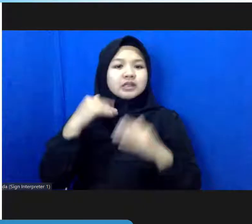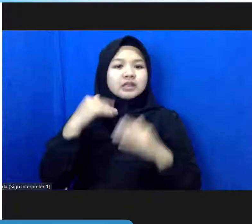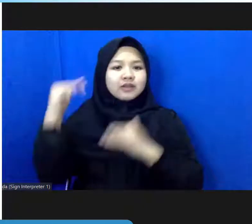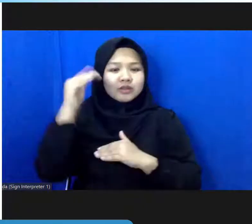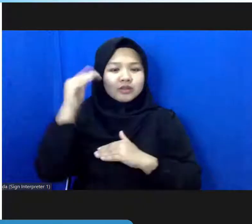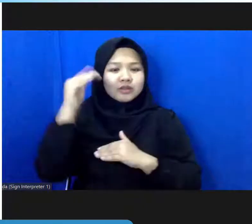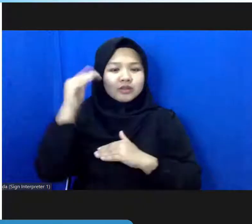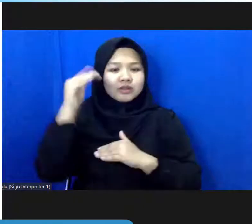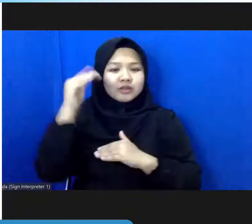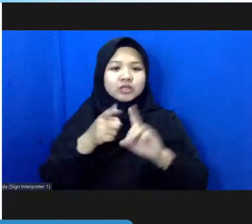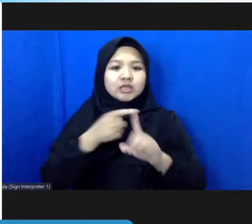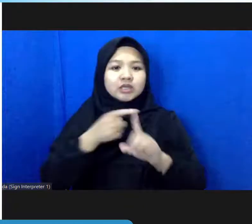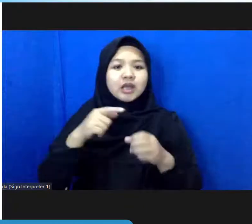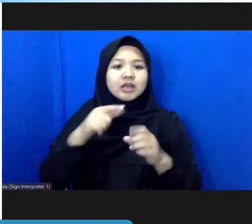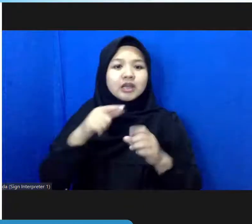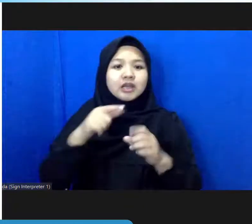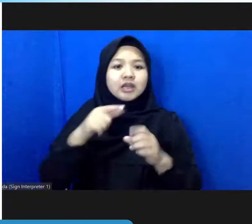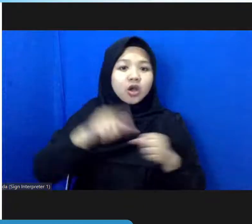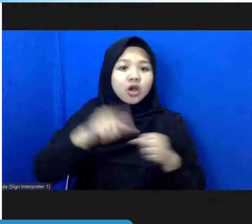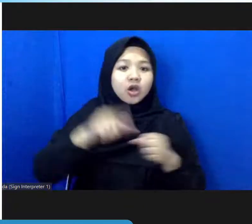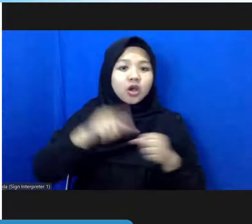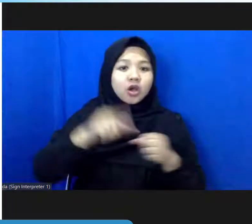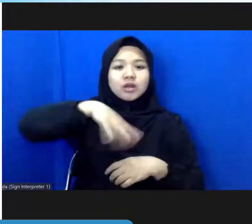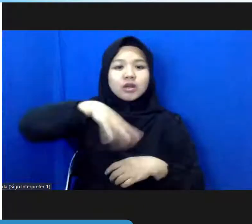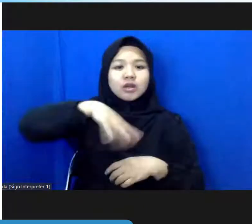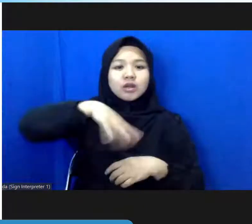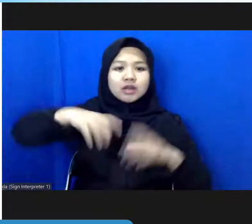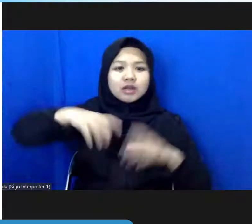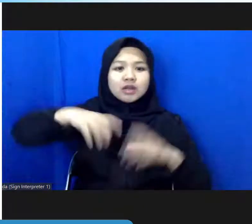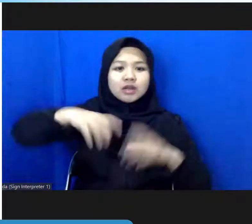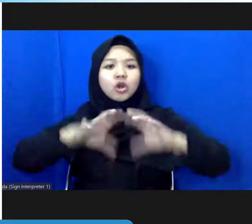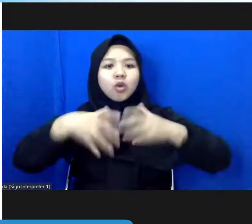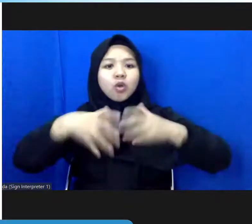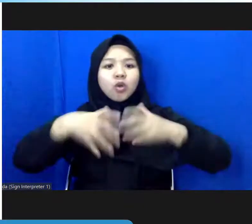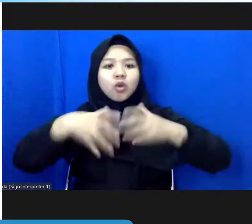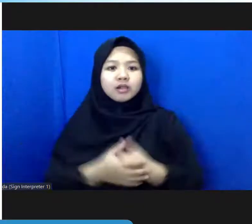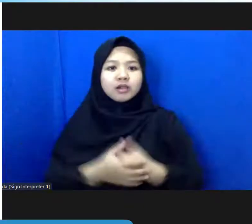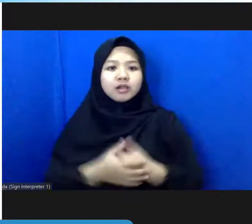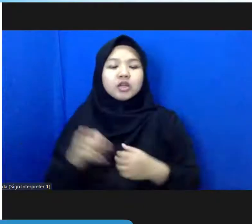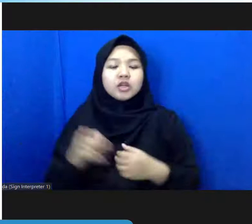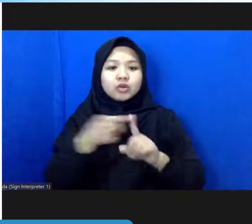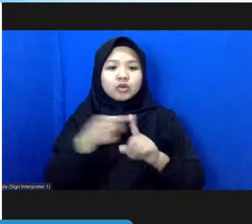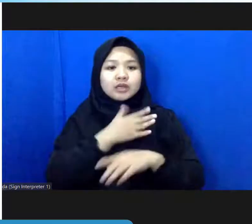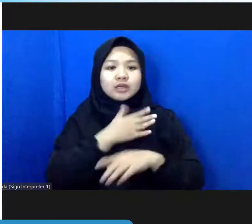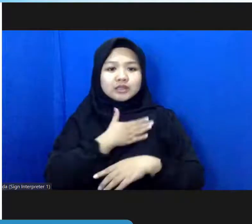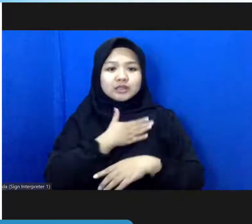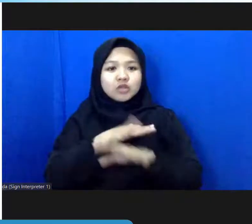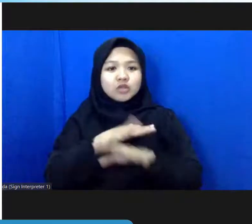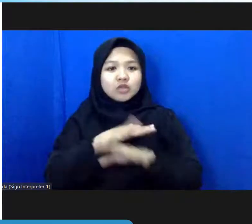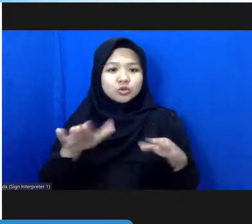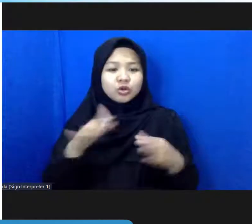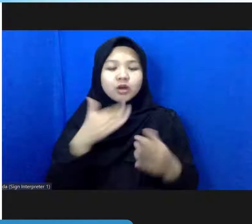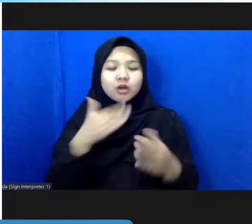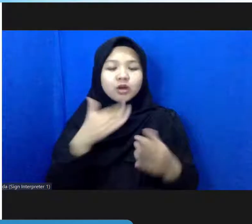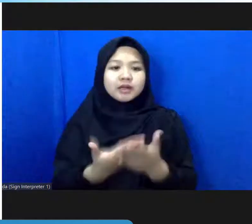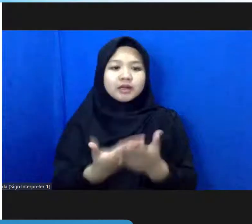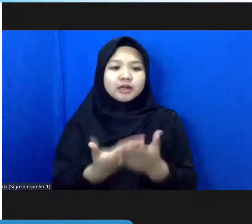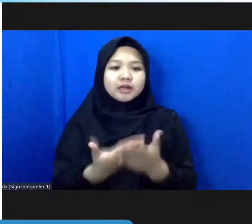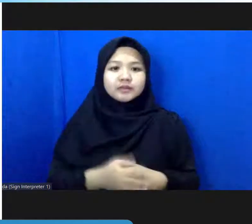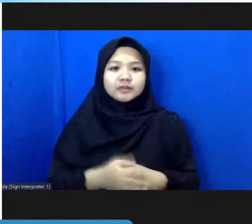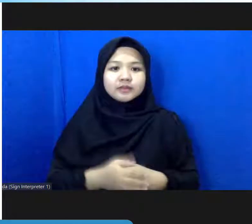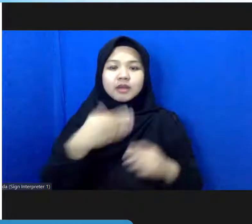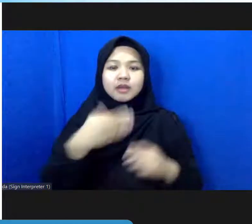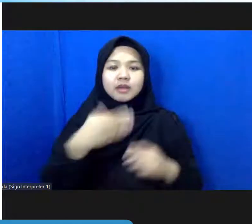from local to regional and global levels as well. So that's it from me. Thank you. Thank you, Kia.